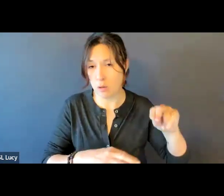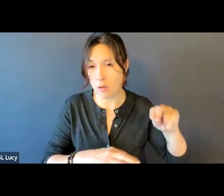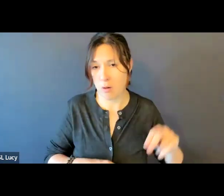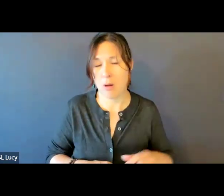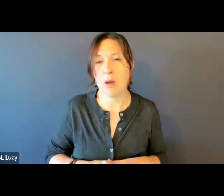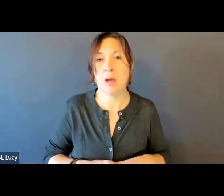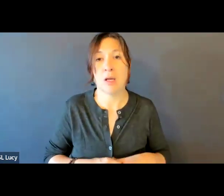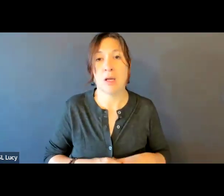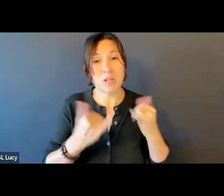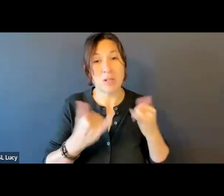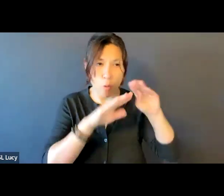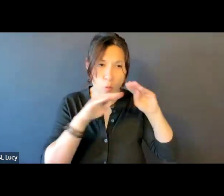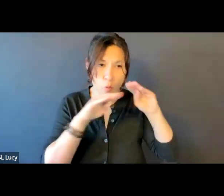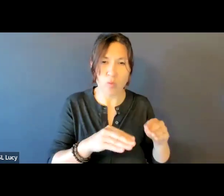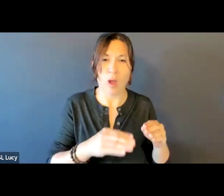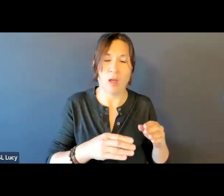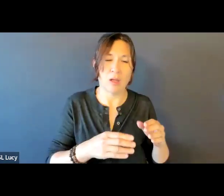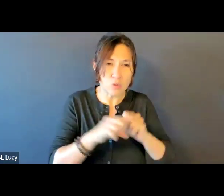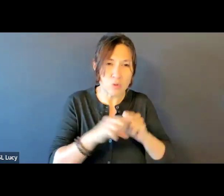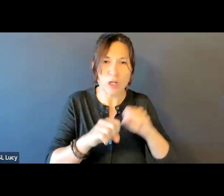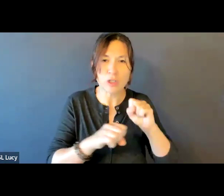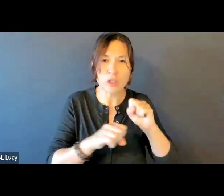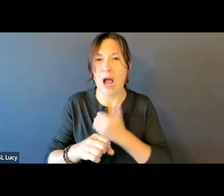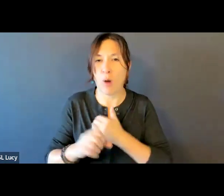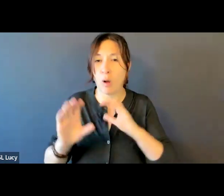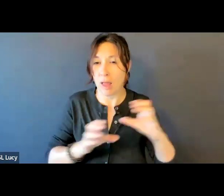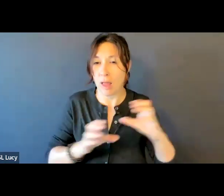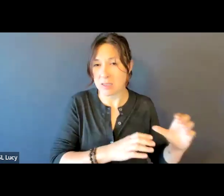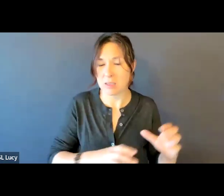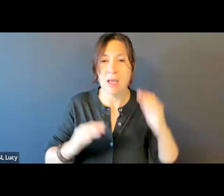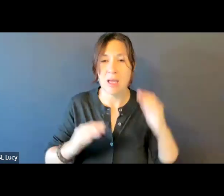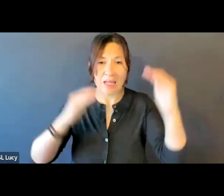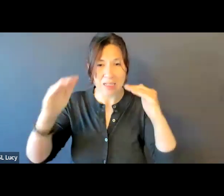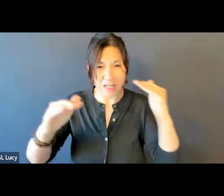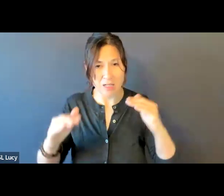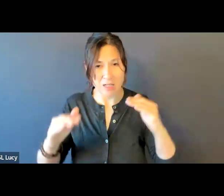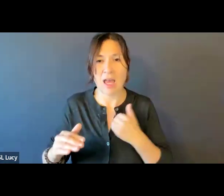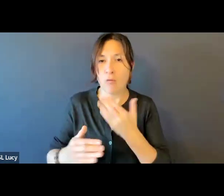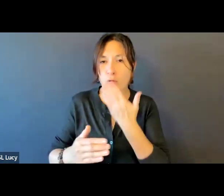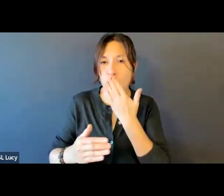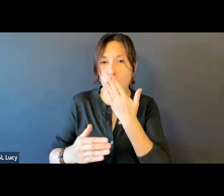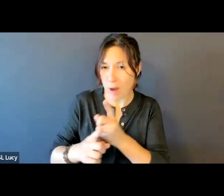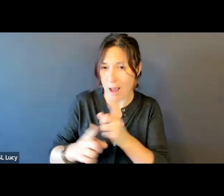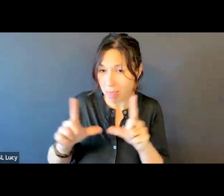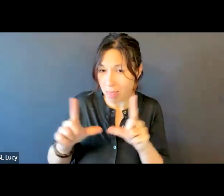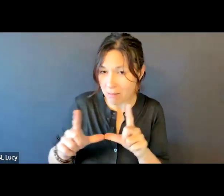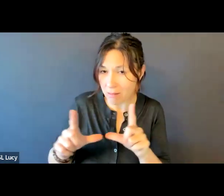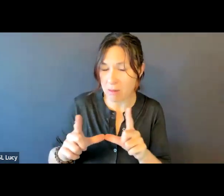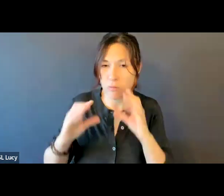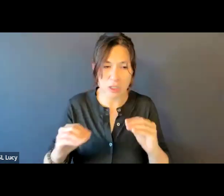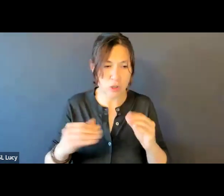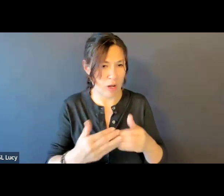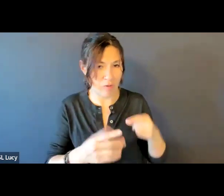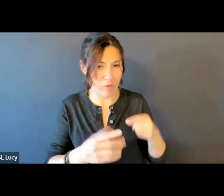spent a lot of time around restructuring our building, around our adults having the appropriate certifications. I also think some money should go